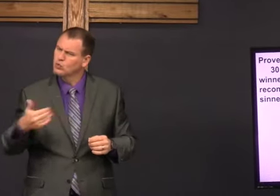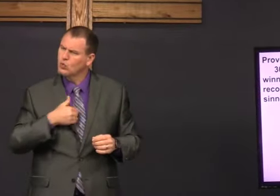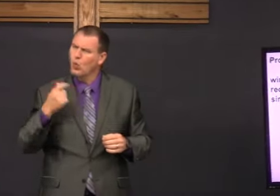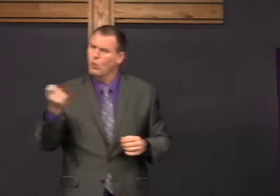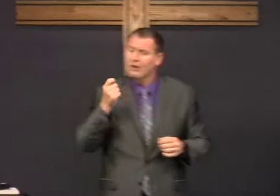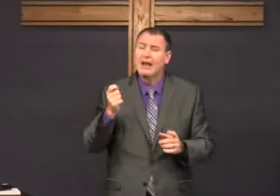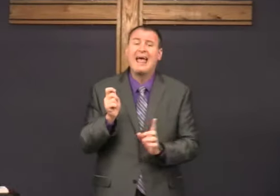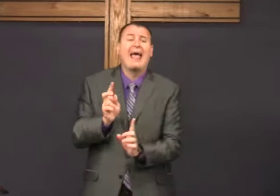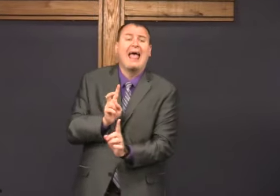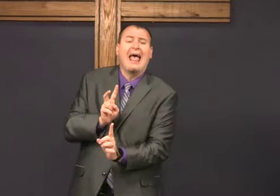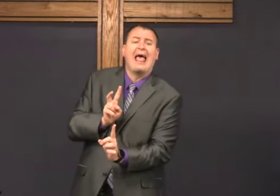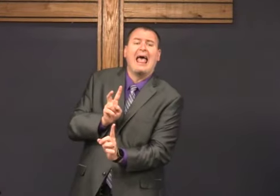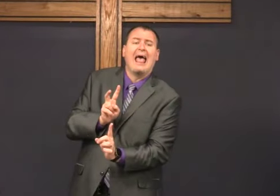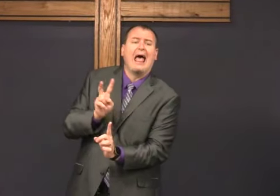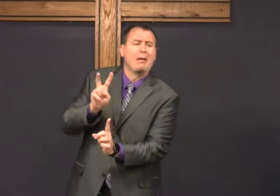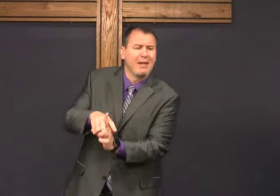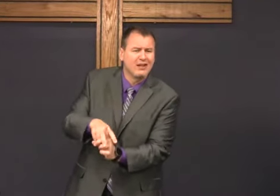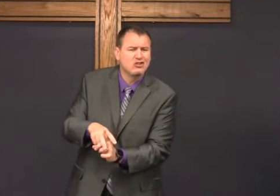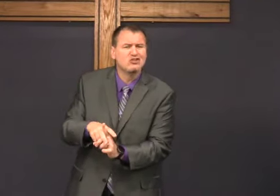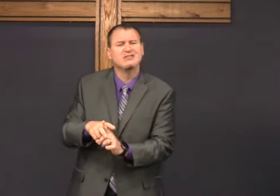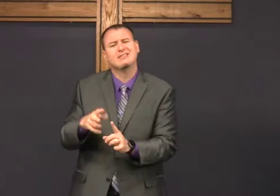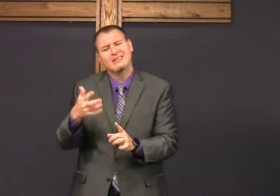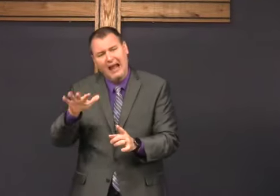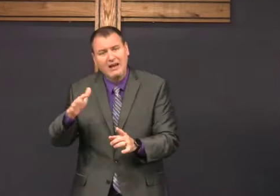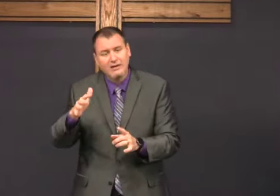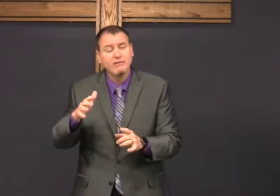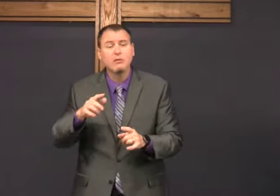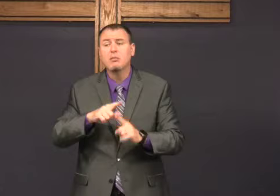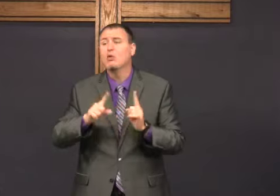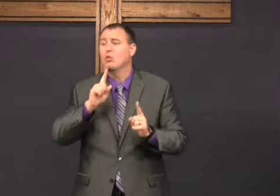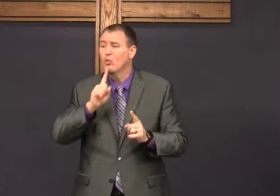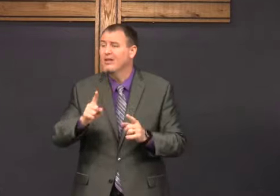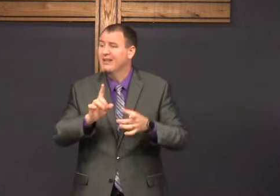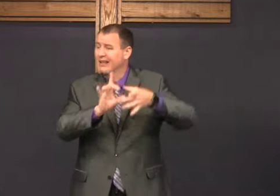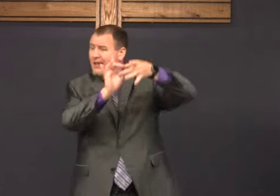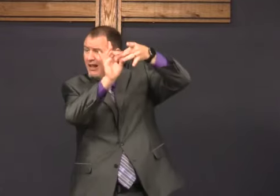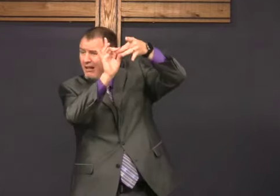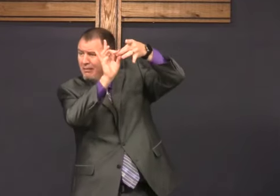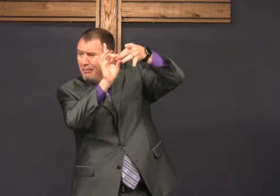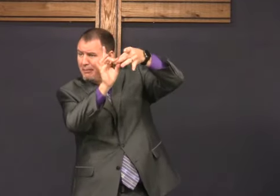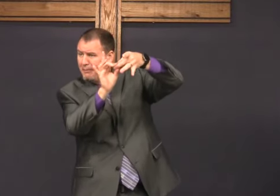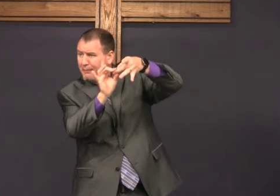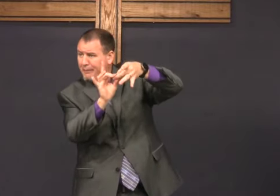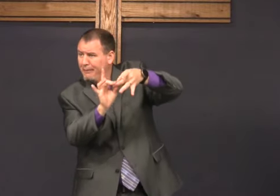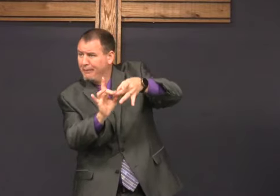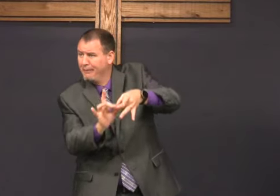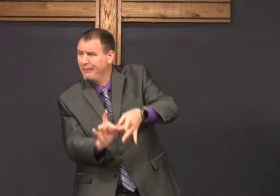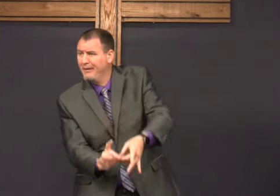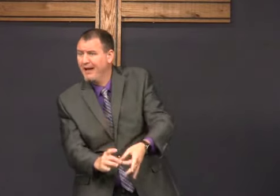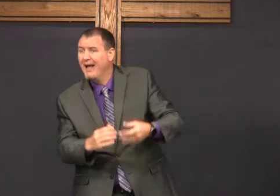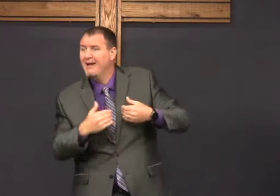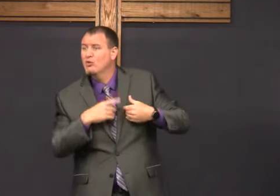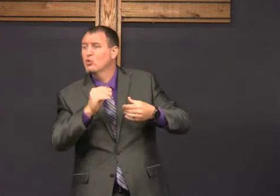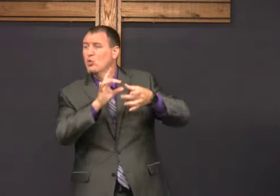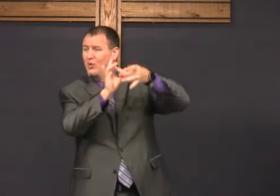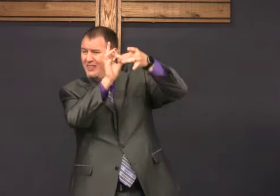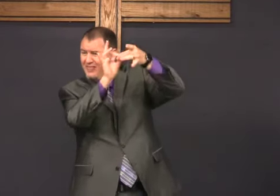Oh, so you're talking about soul winning. It can sort of apply, but really, it relates to all